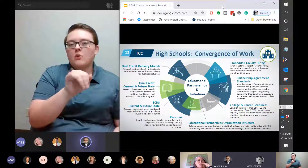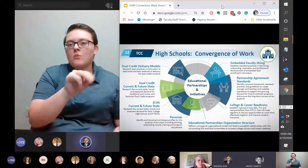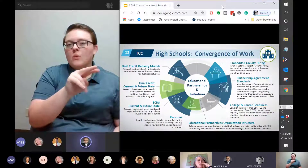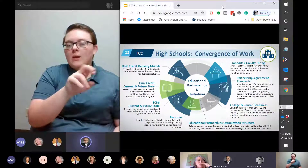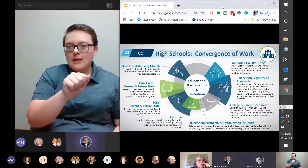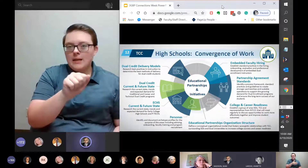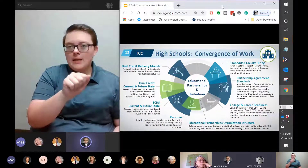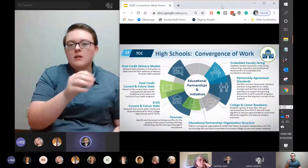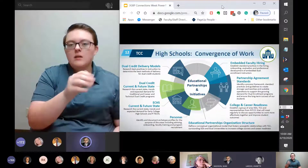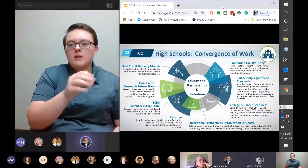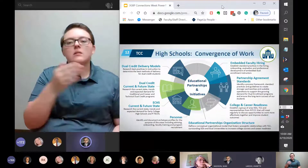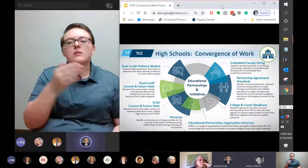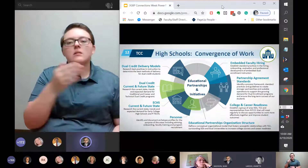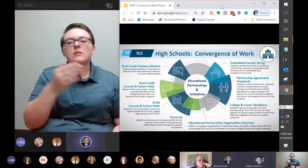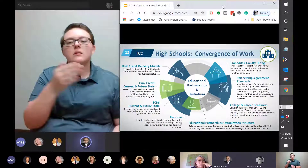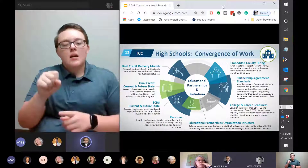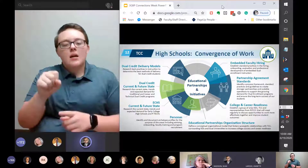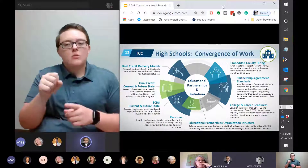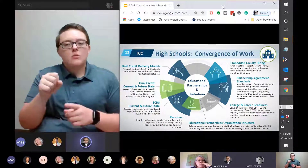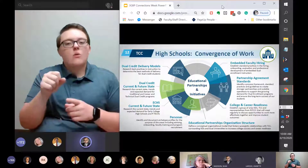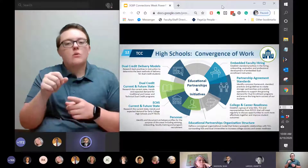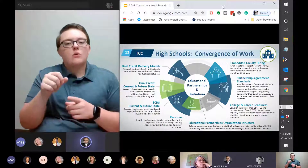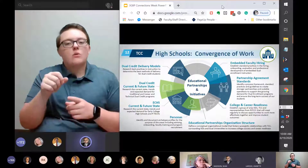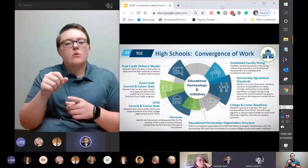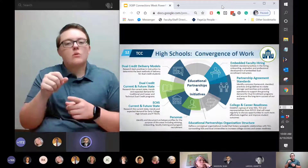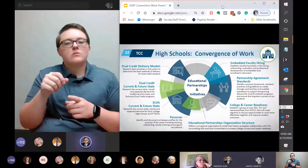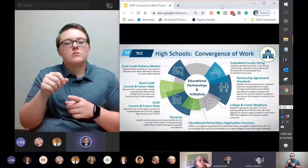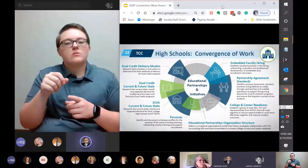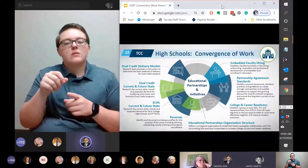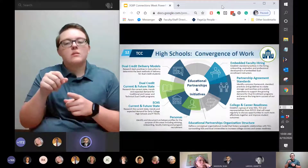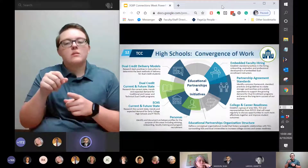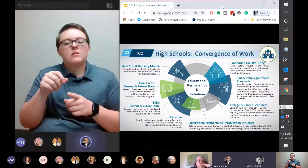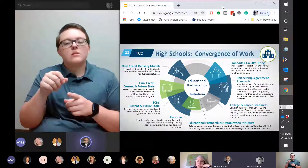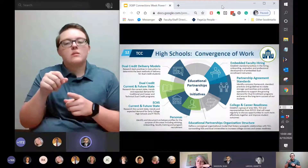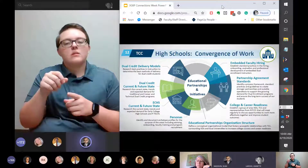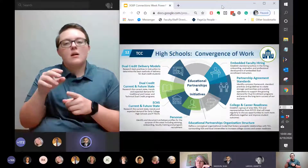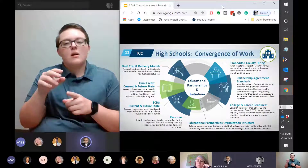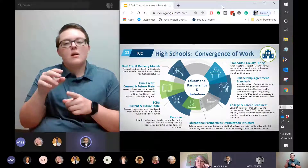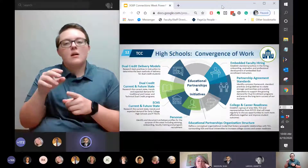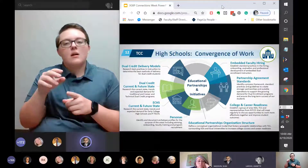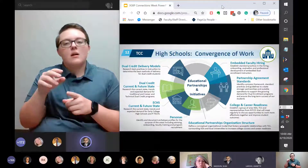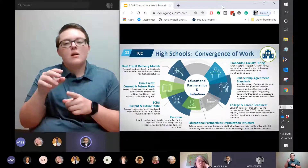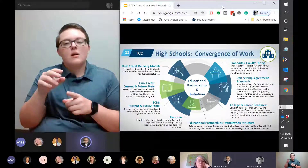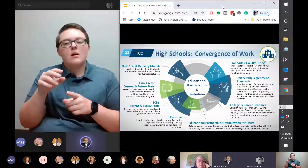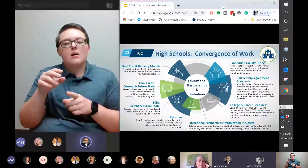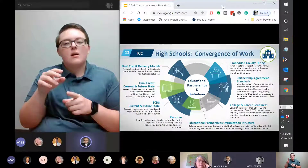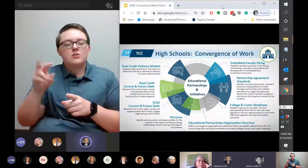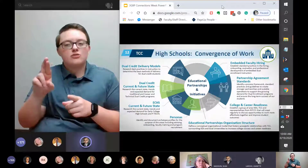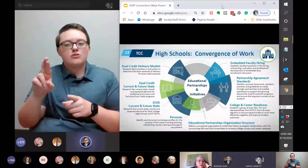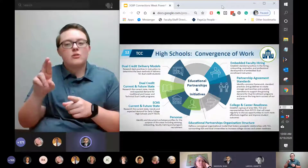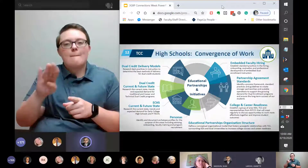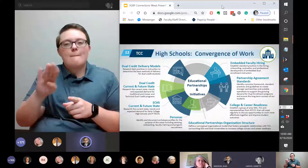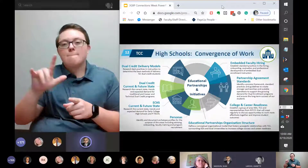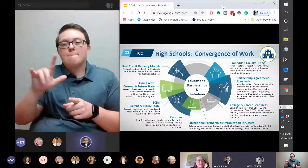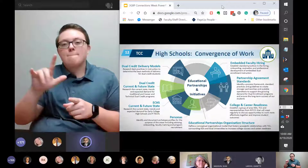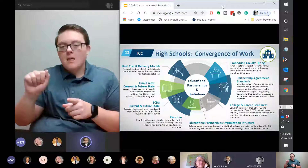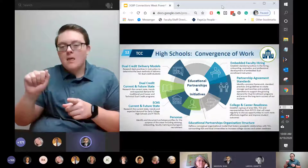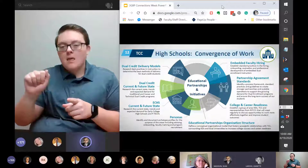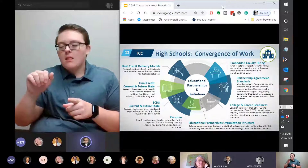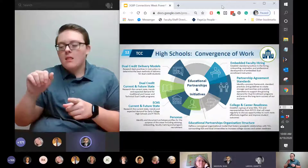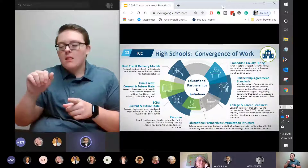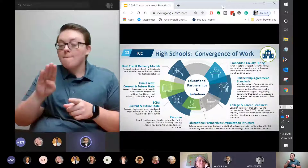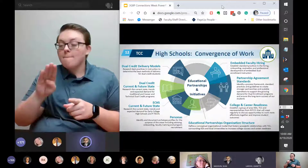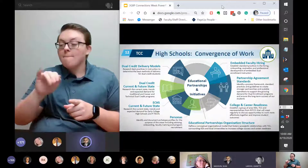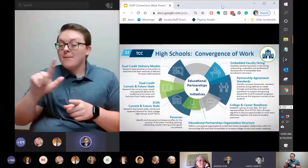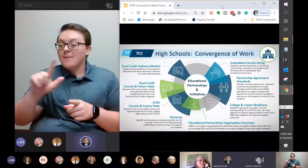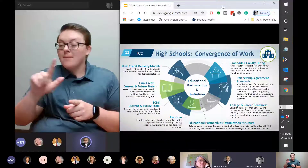champion is Sean Madison. And the high school's principal, the champion is Dr. Bill Coppola. Again, most of this